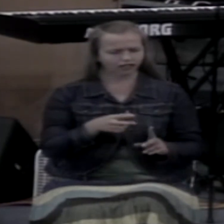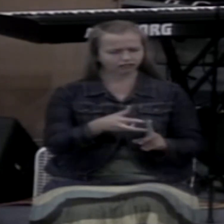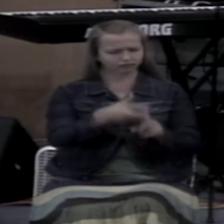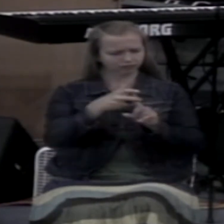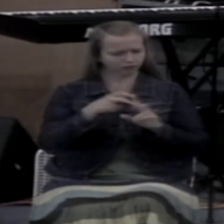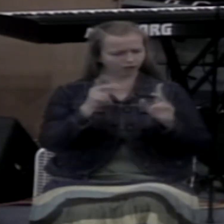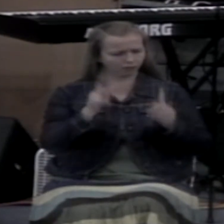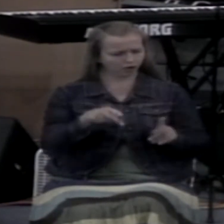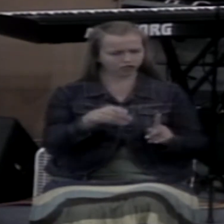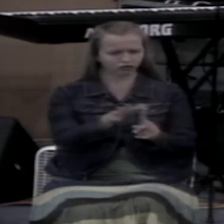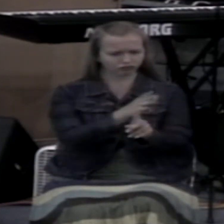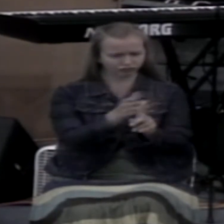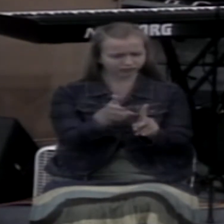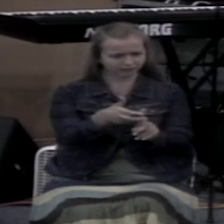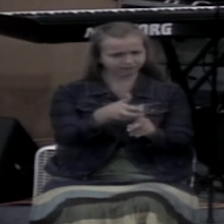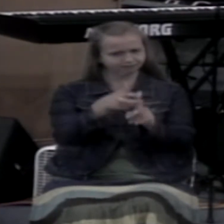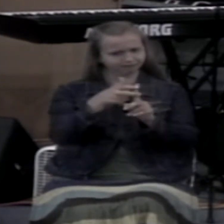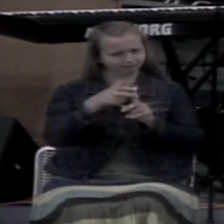That's so important.